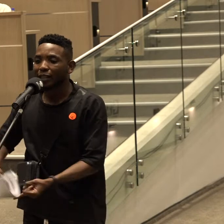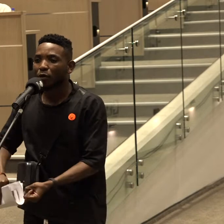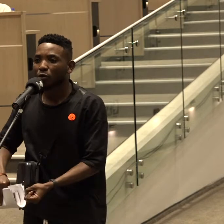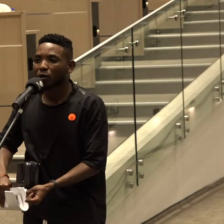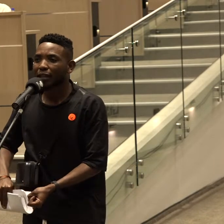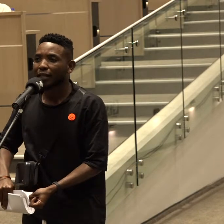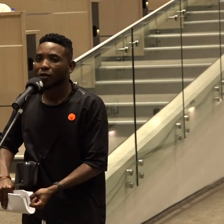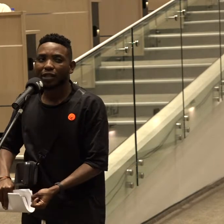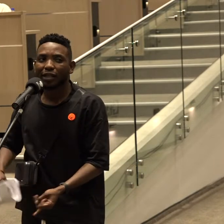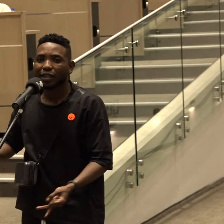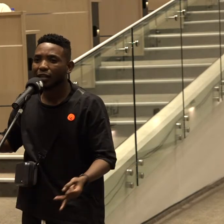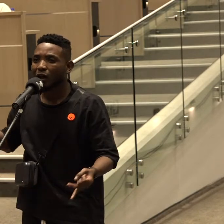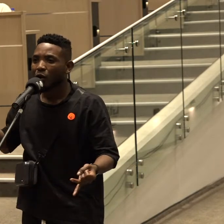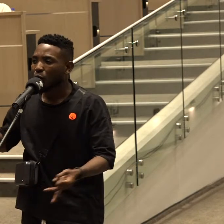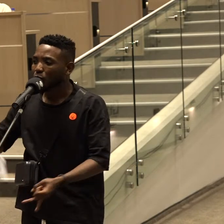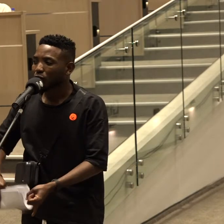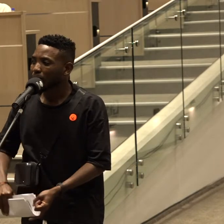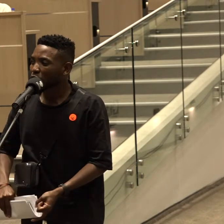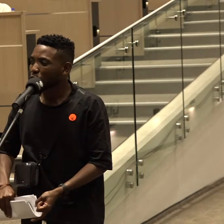everybody